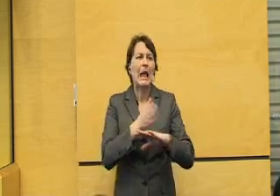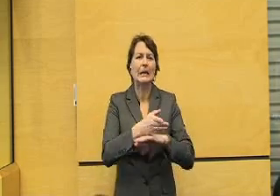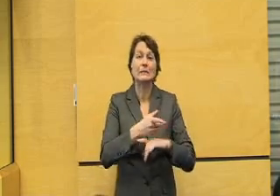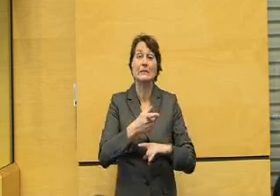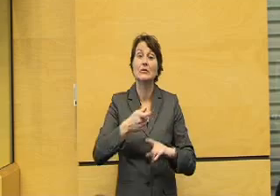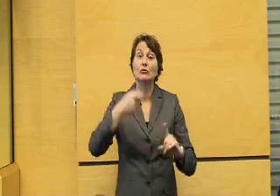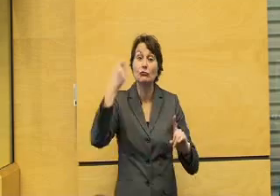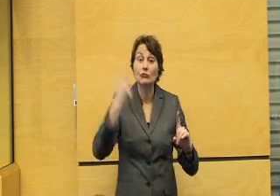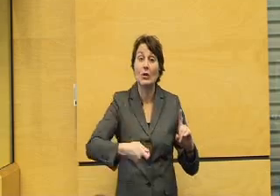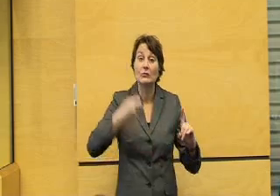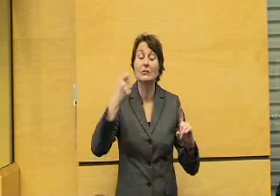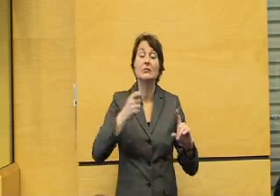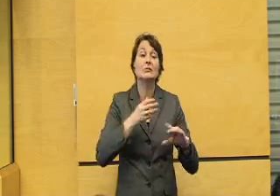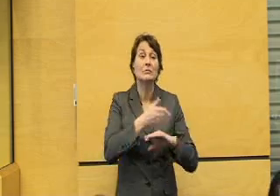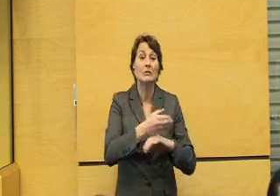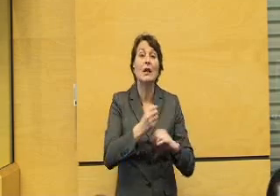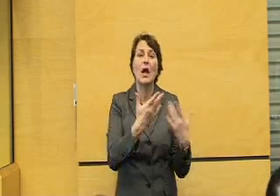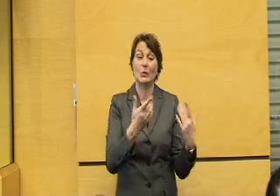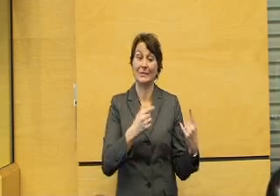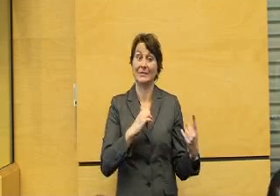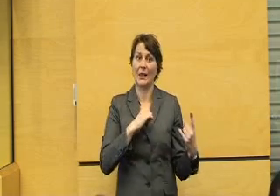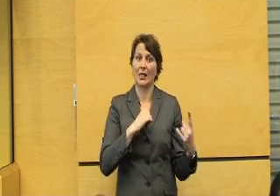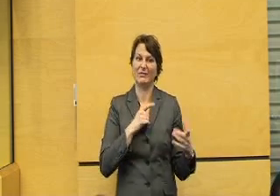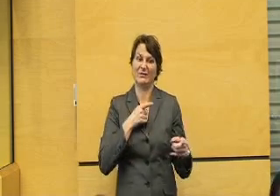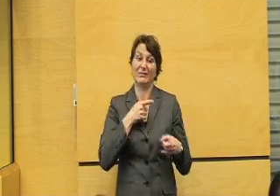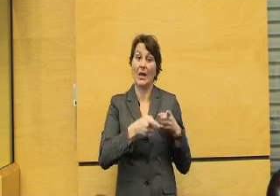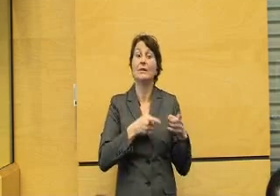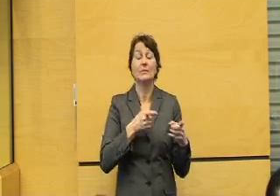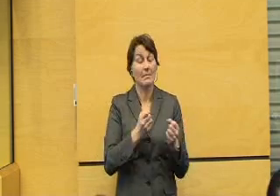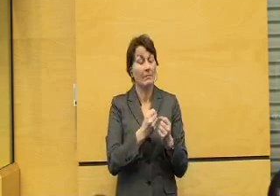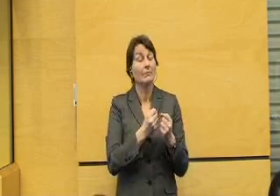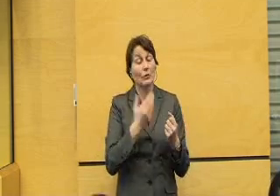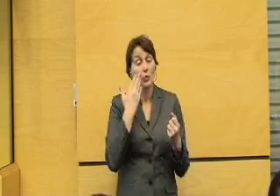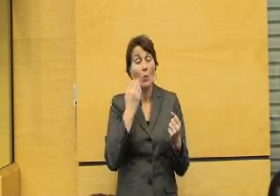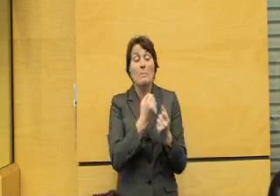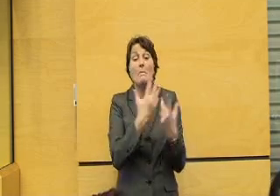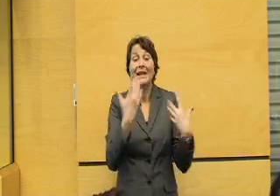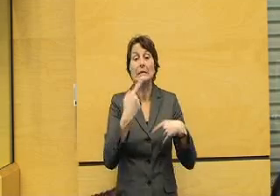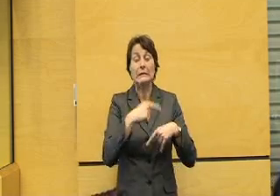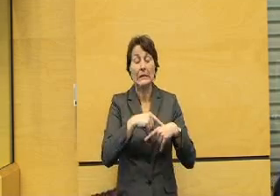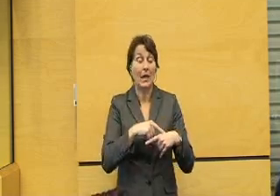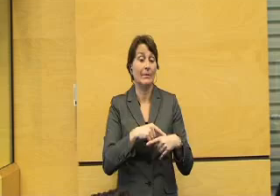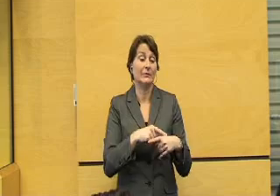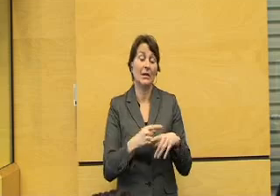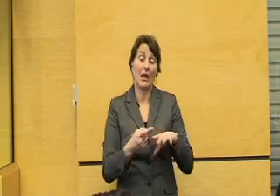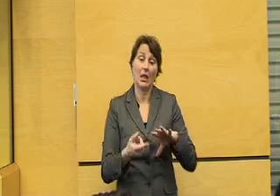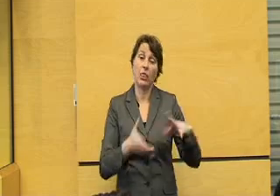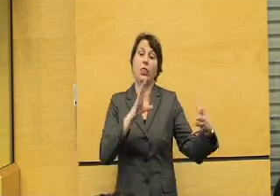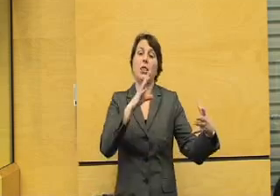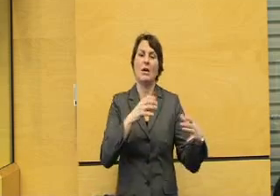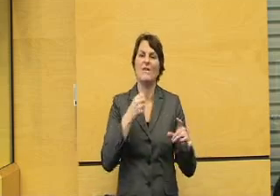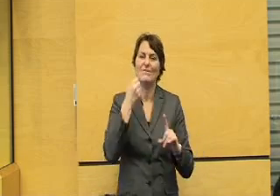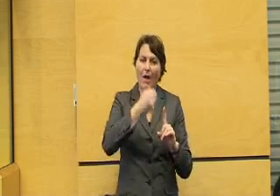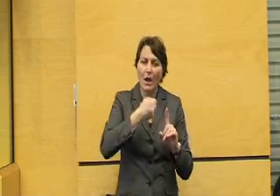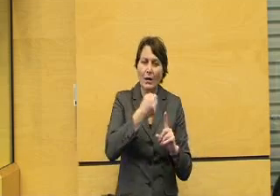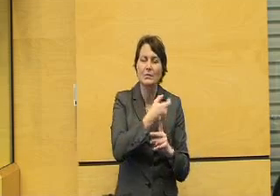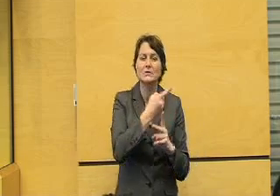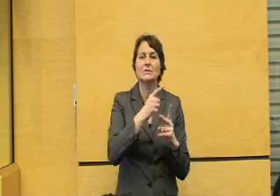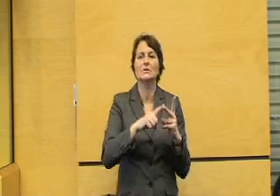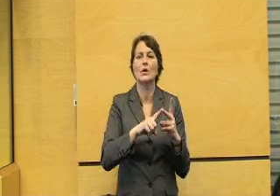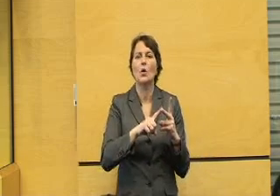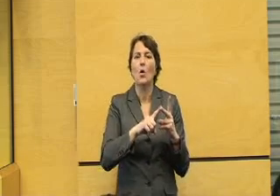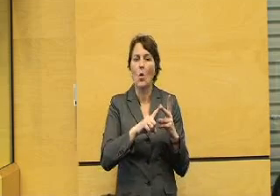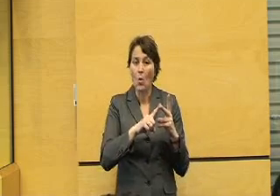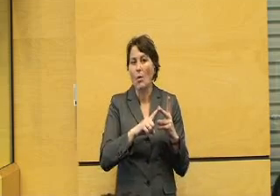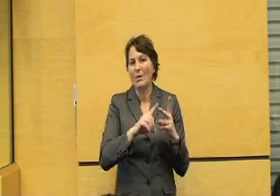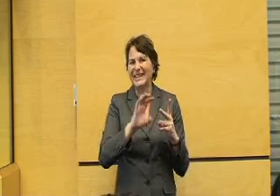victims, which we know they all too often are, victims of violence, in particular